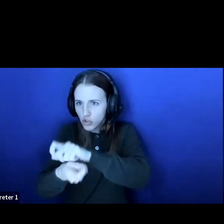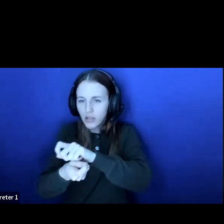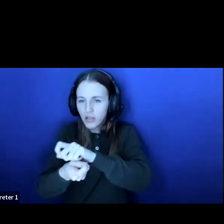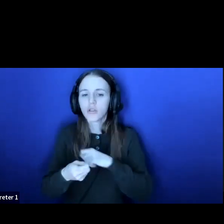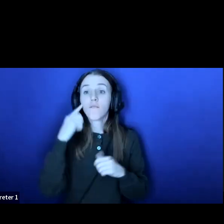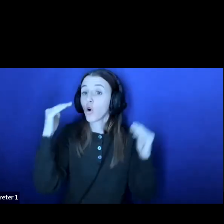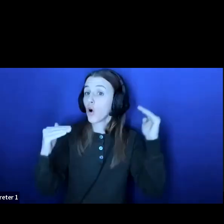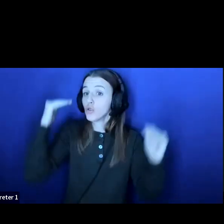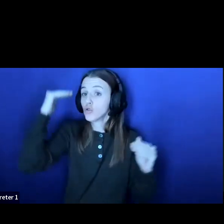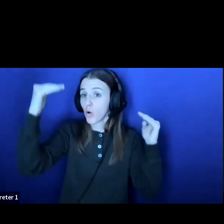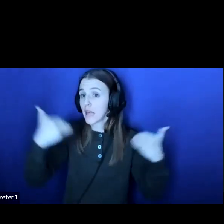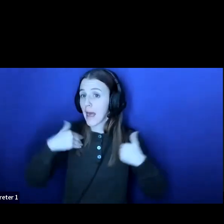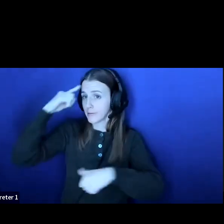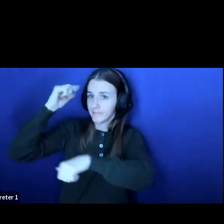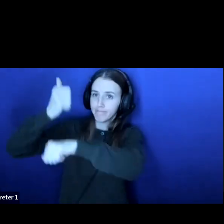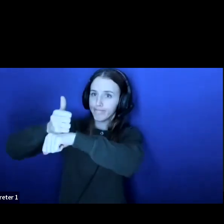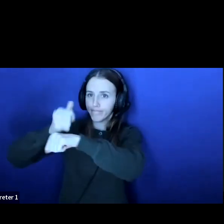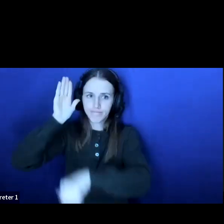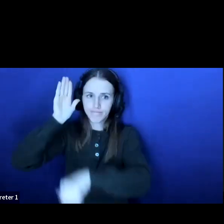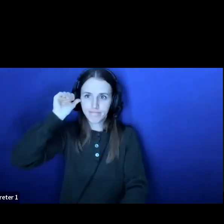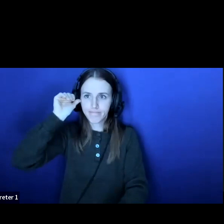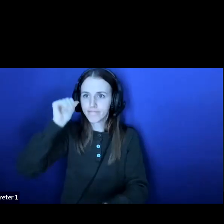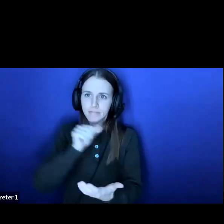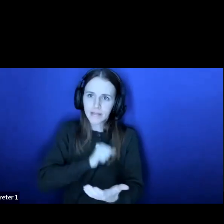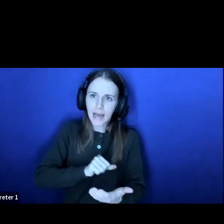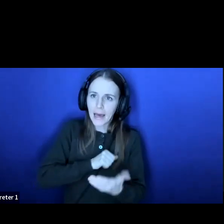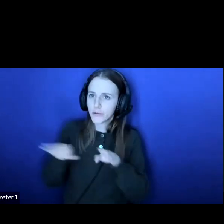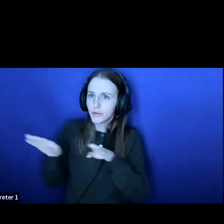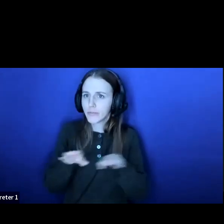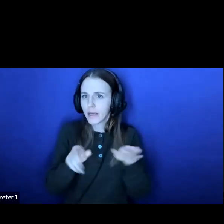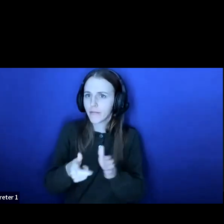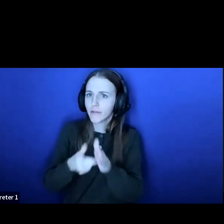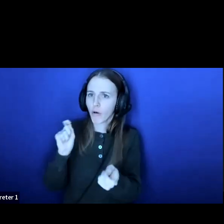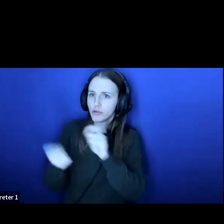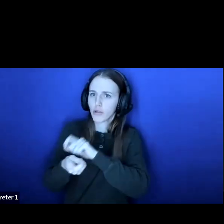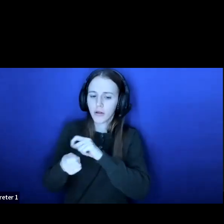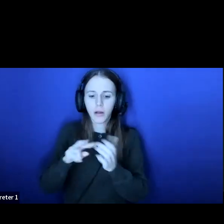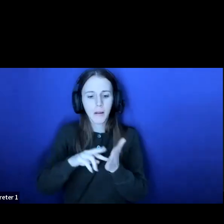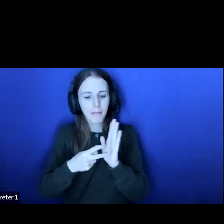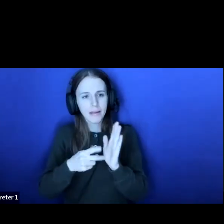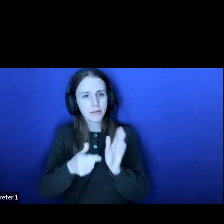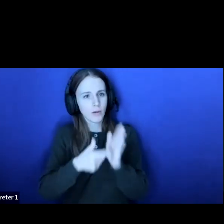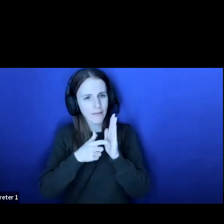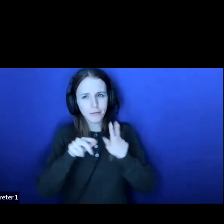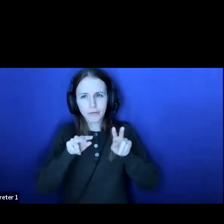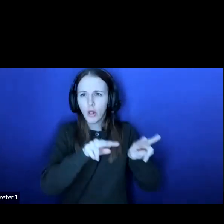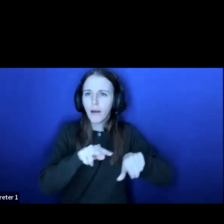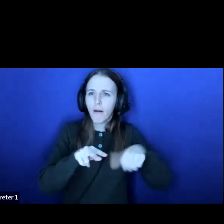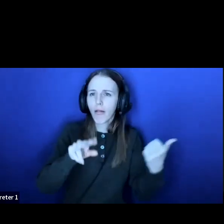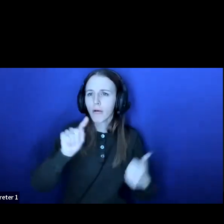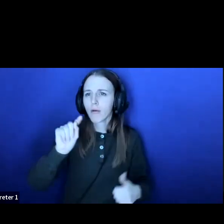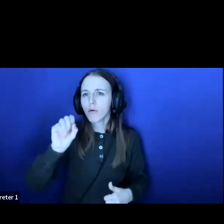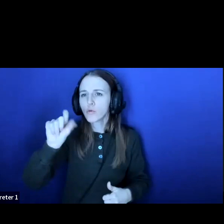fixed mindset. And that's why there is probably we need to look for another tools, different type of tools, which can change